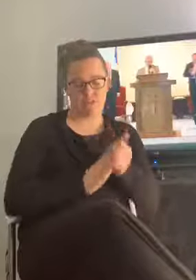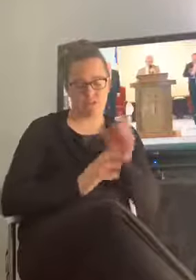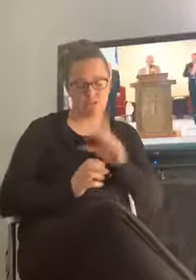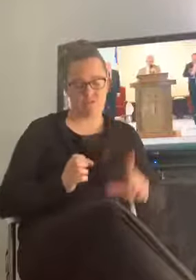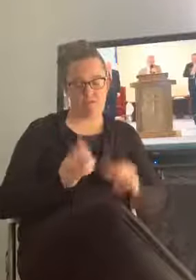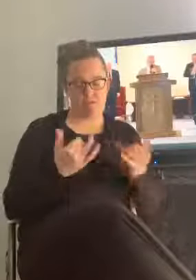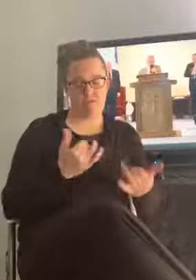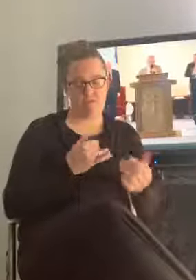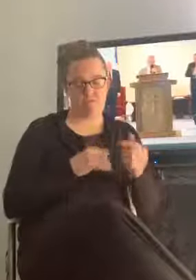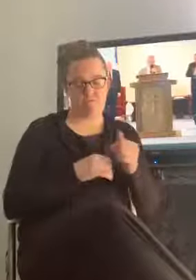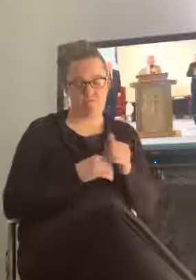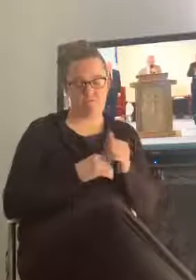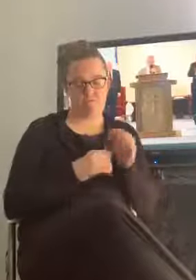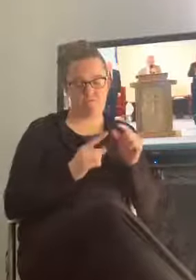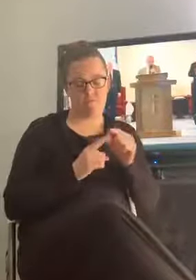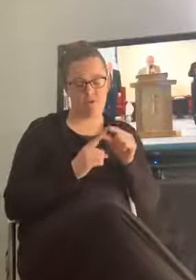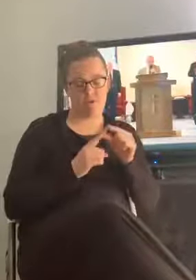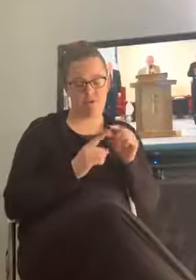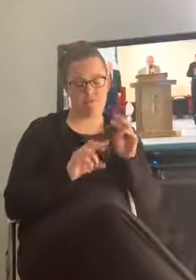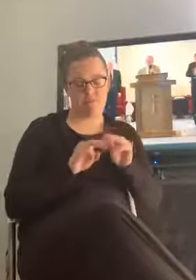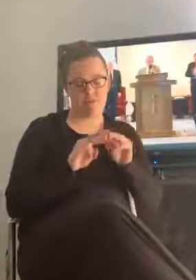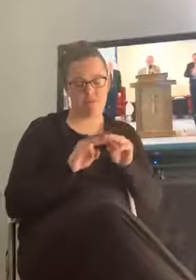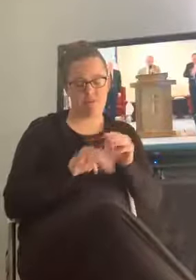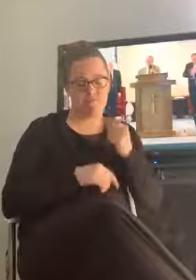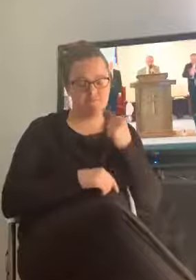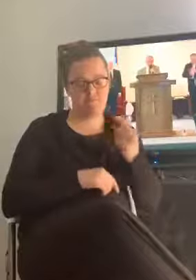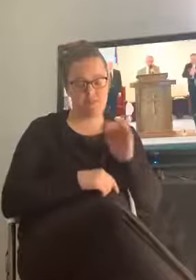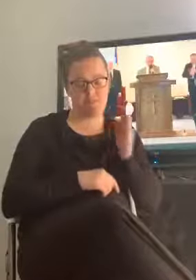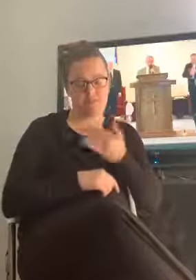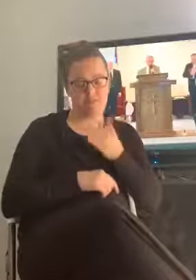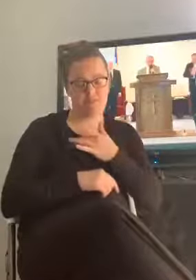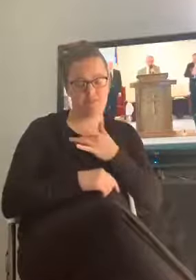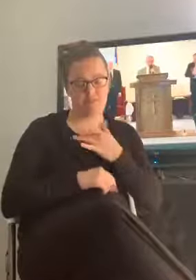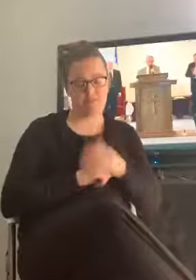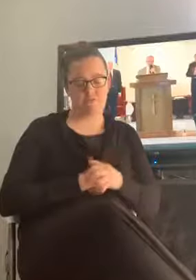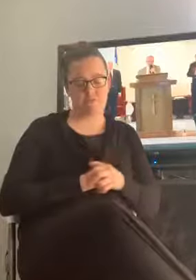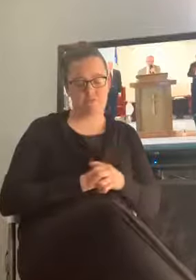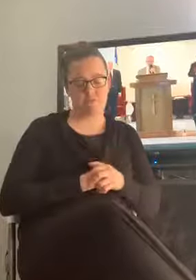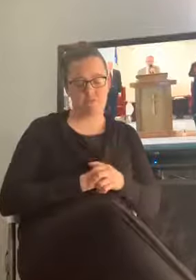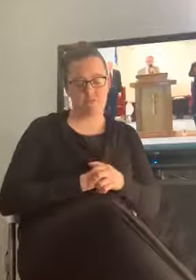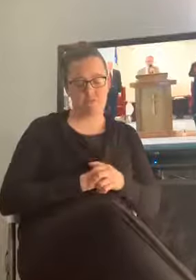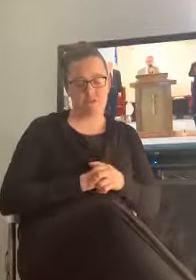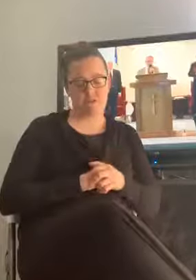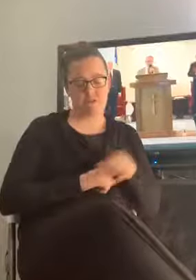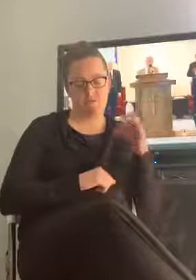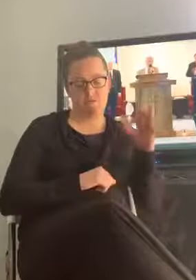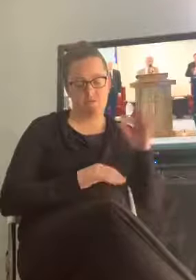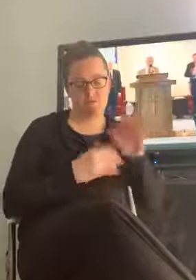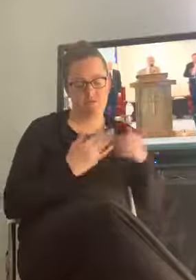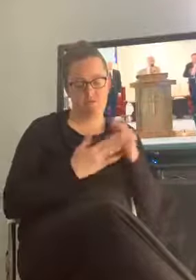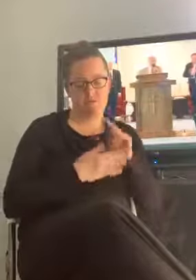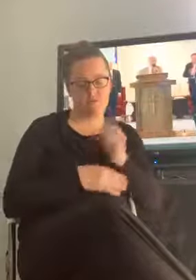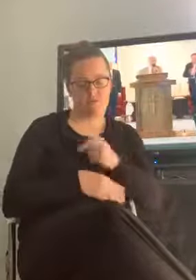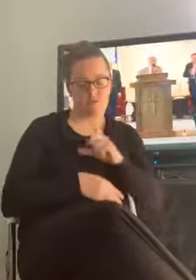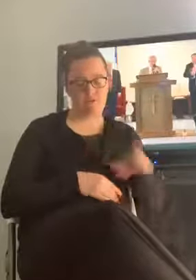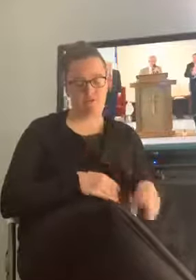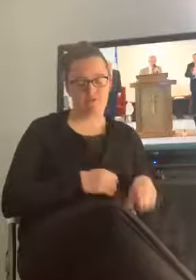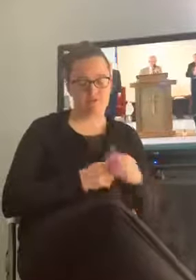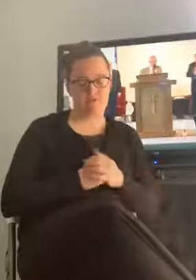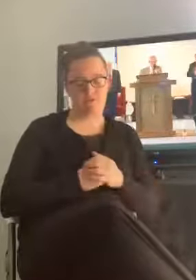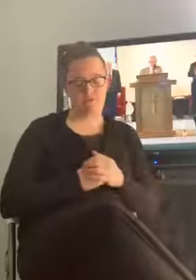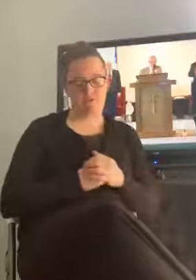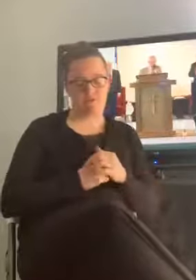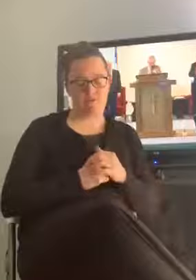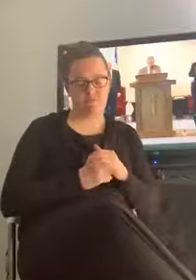a ministry, Lord, to all those that are hearing this word today. Lord, reach out and minister to each and every soul, we ask and we